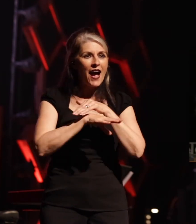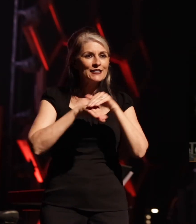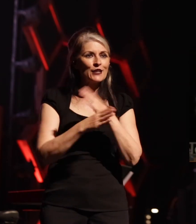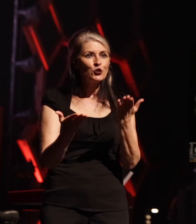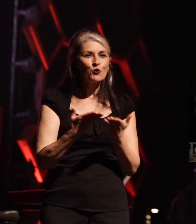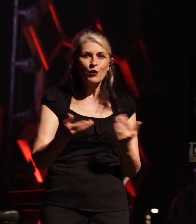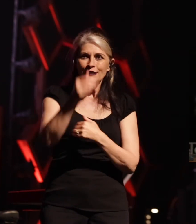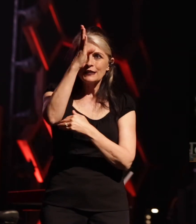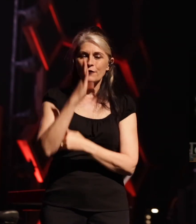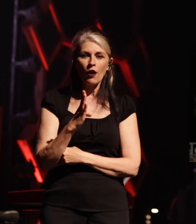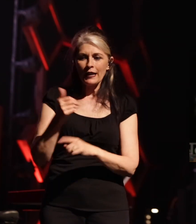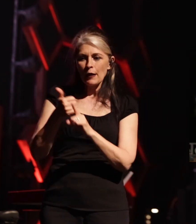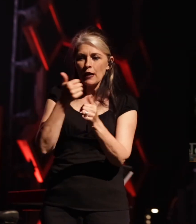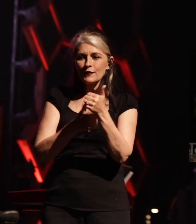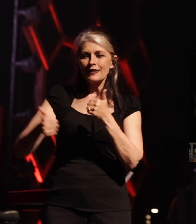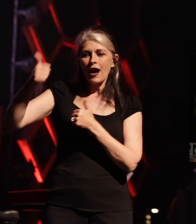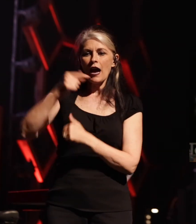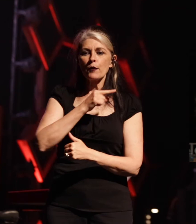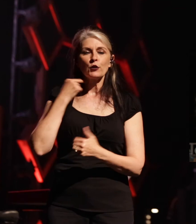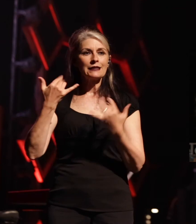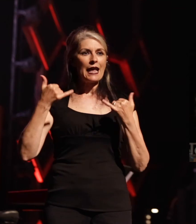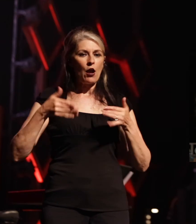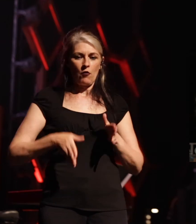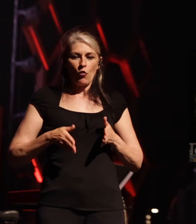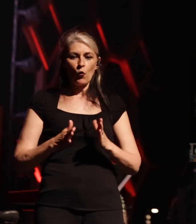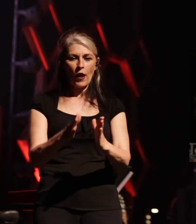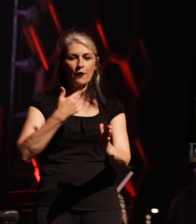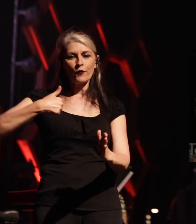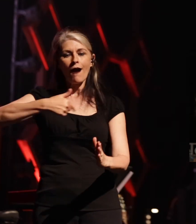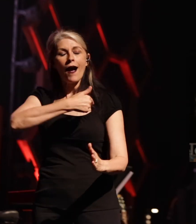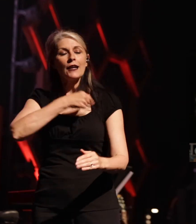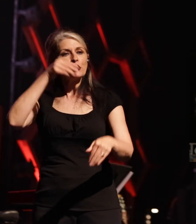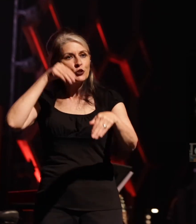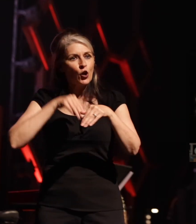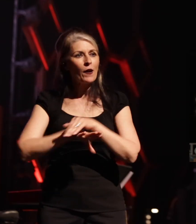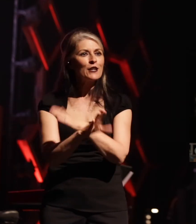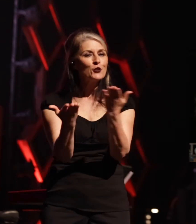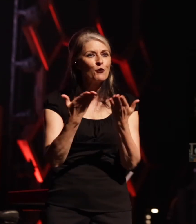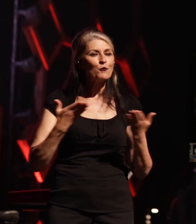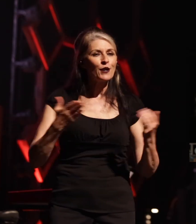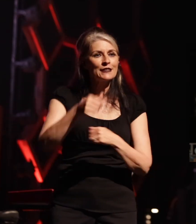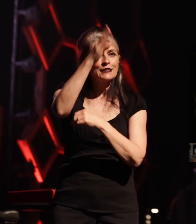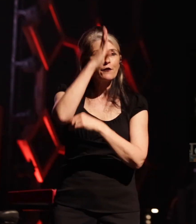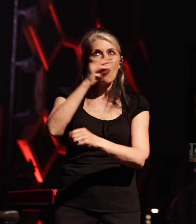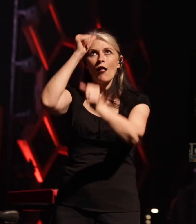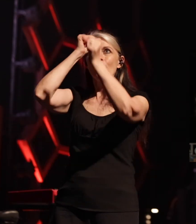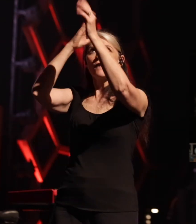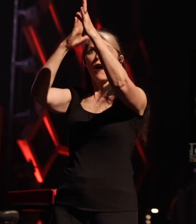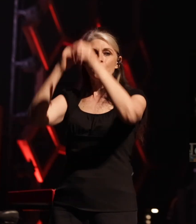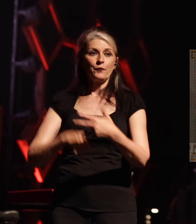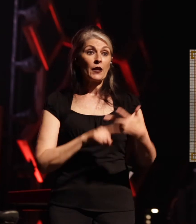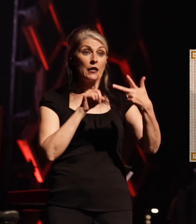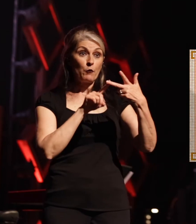the way for us to go into the presence of God the Father. Point number three on your notes is this: the tabernacle